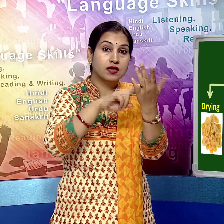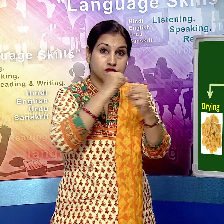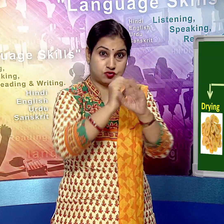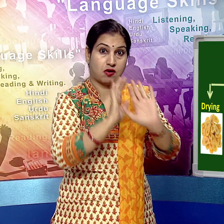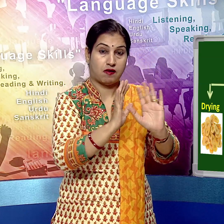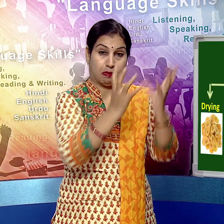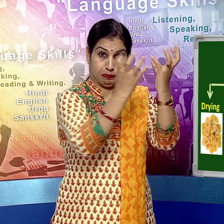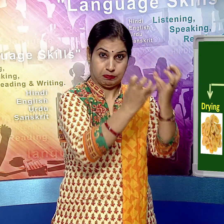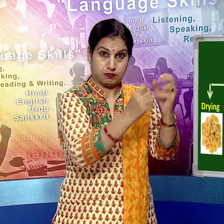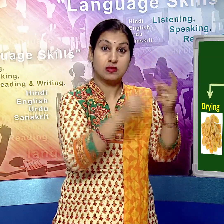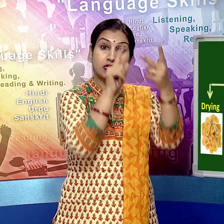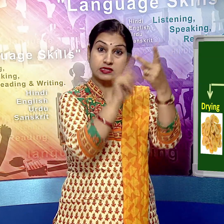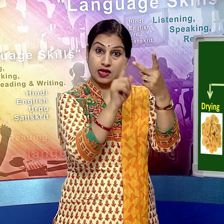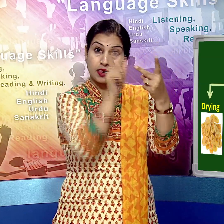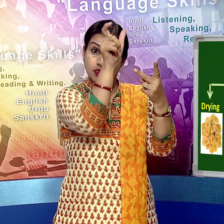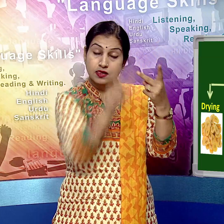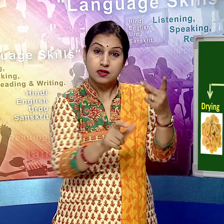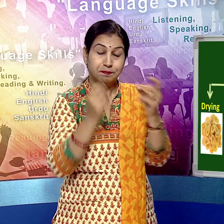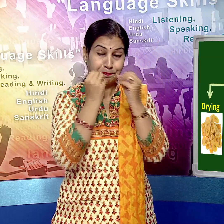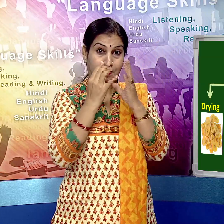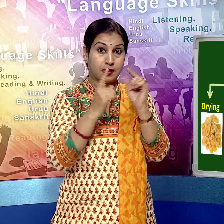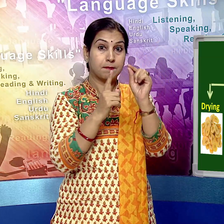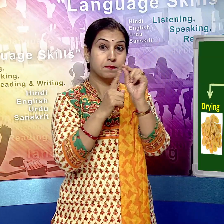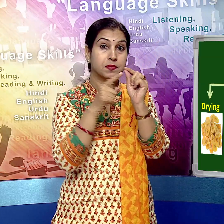the second is pickling,